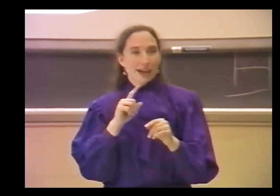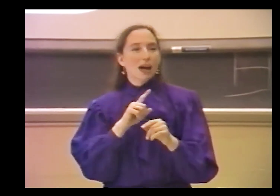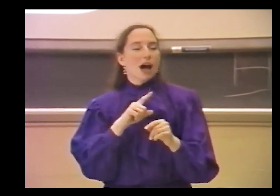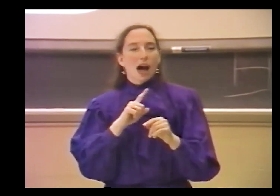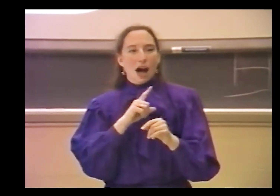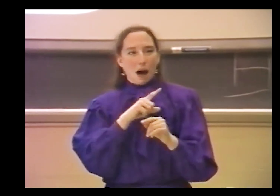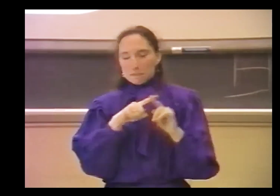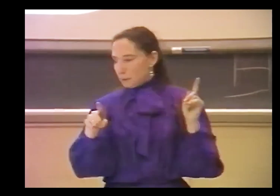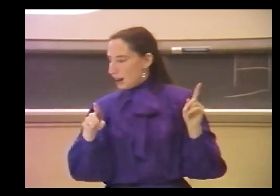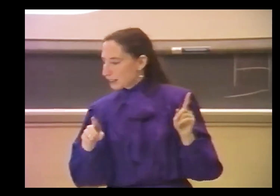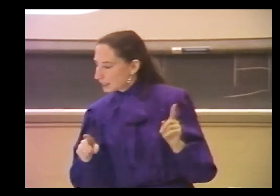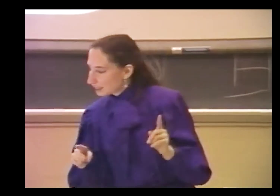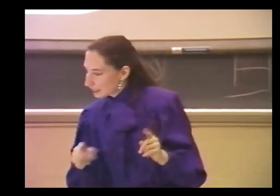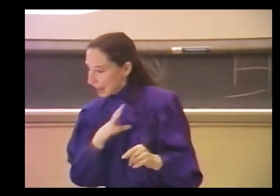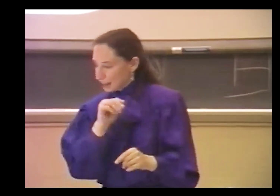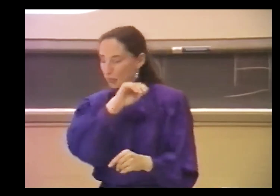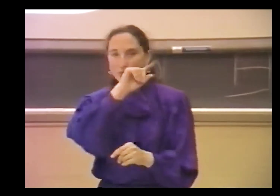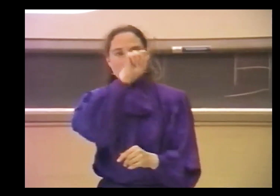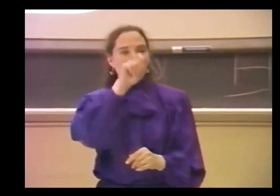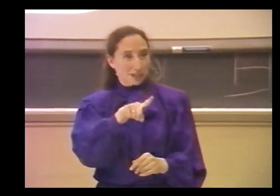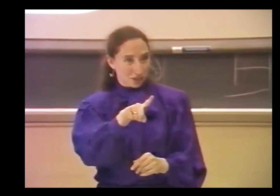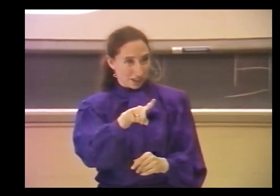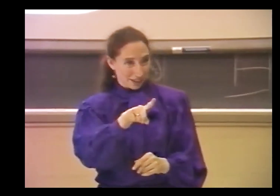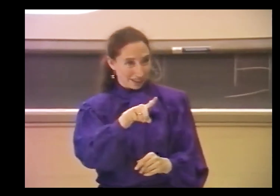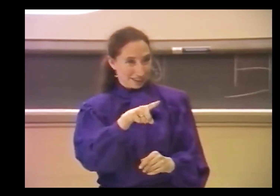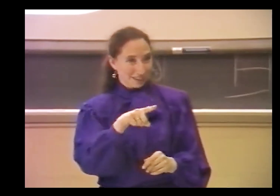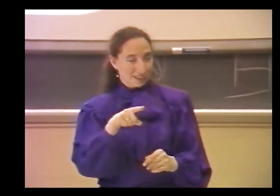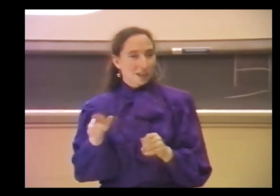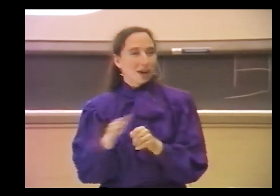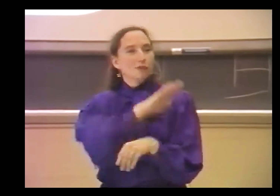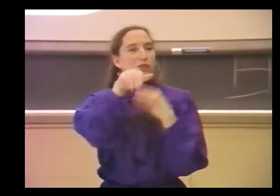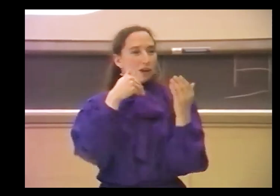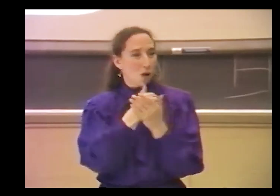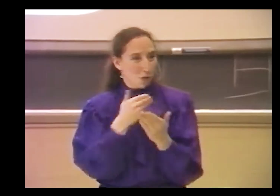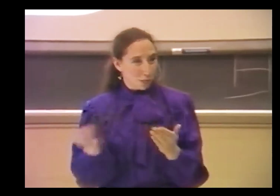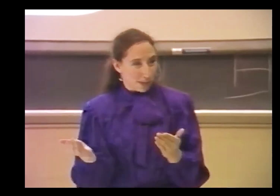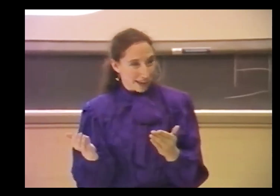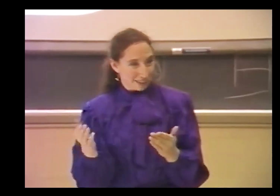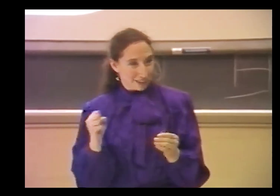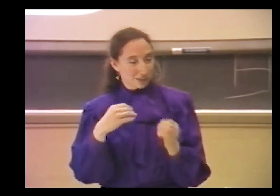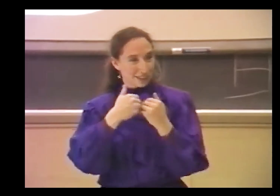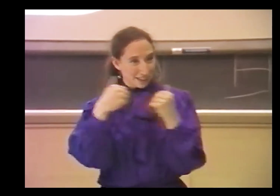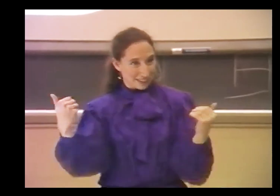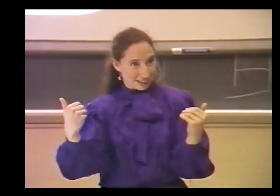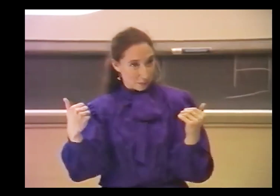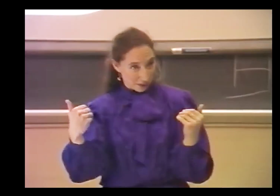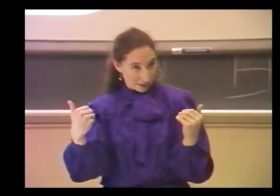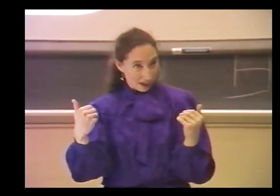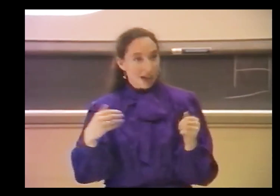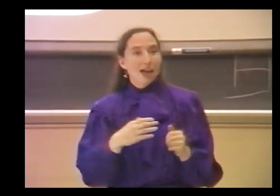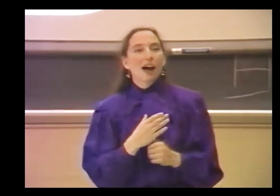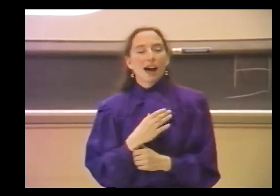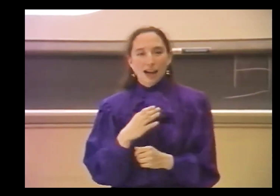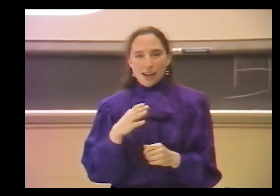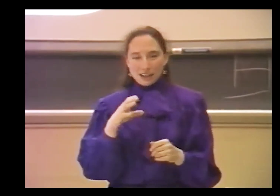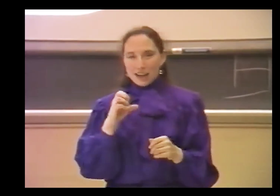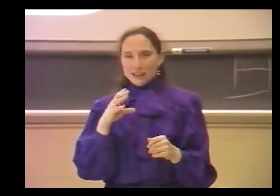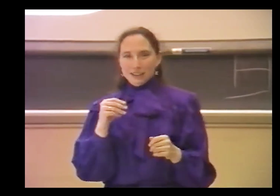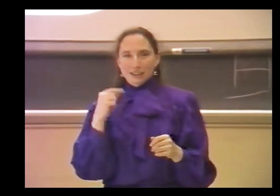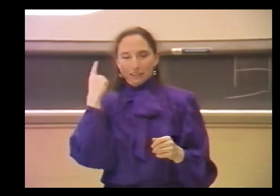Okay? And the question covers the whole thing, so it's separate. And it